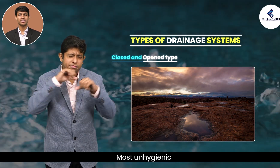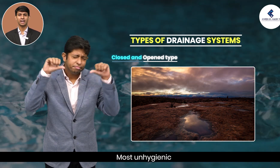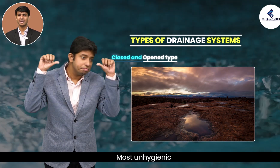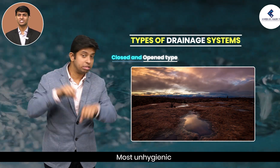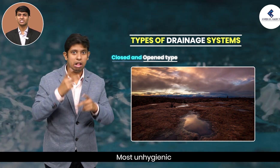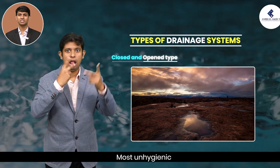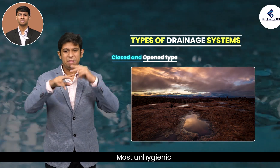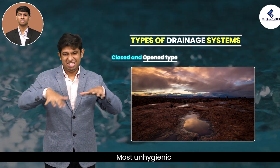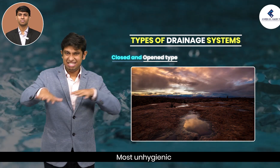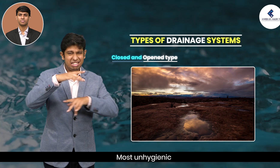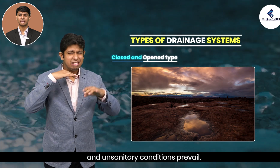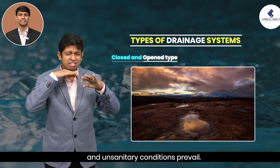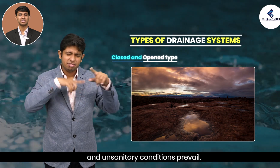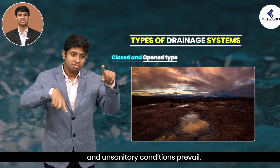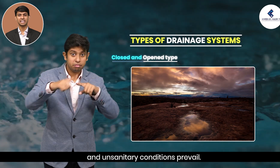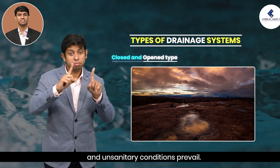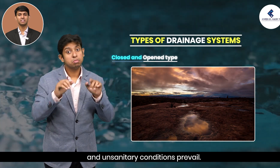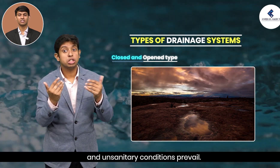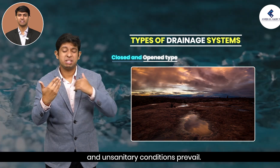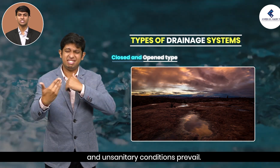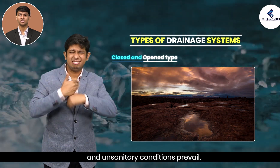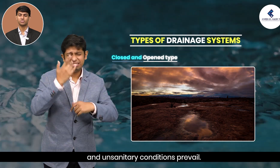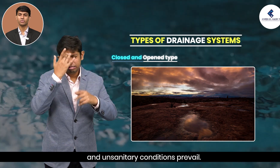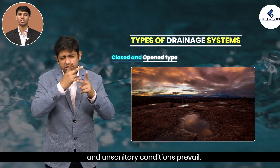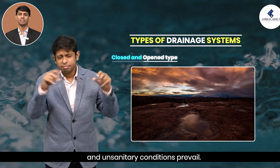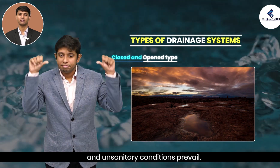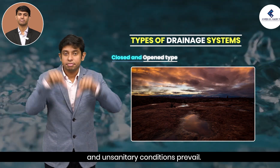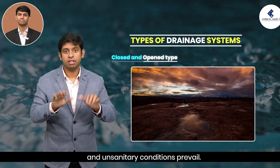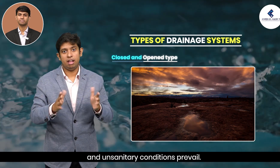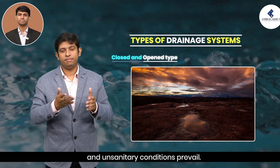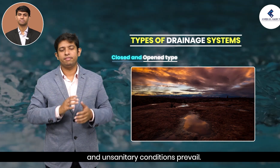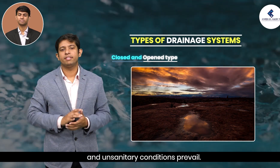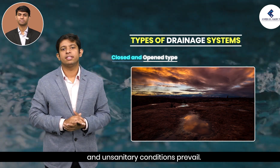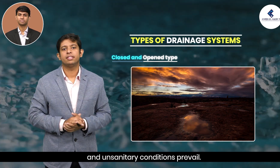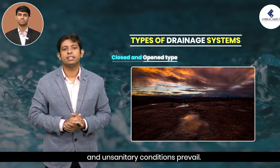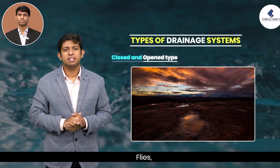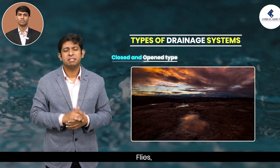Most unhygienic and unsanitary conditions prevail.